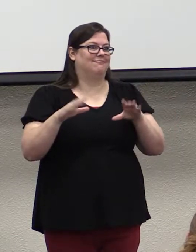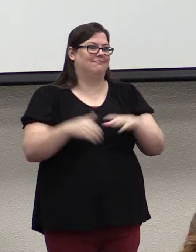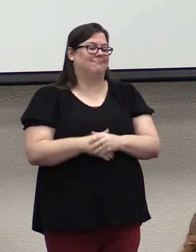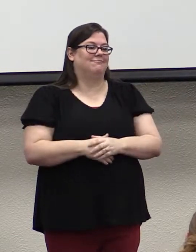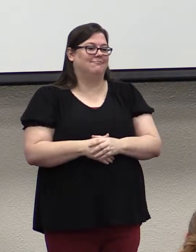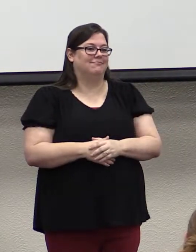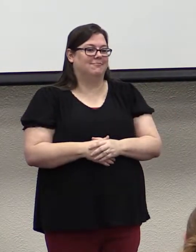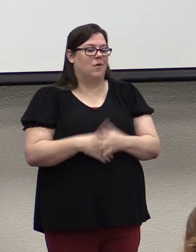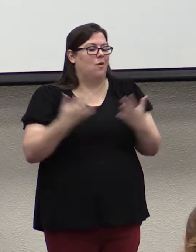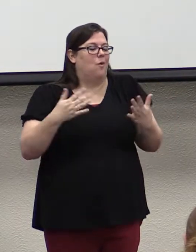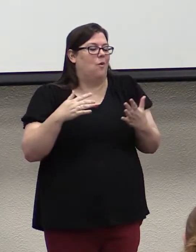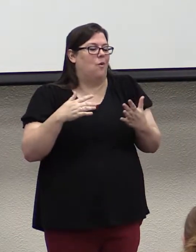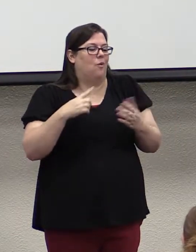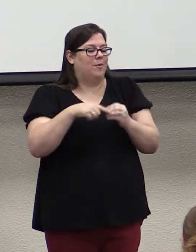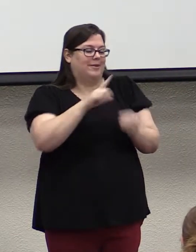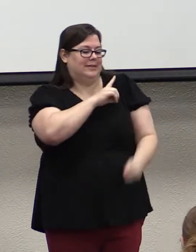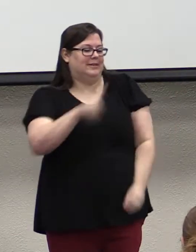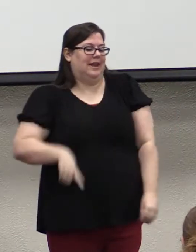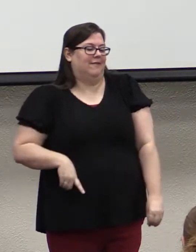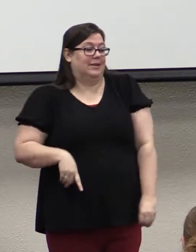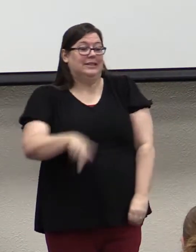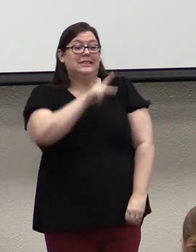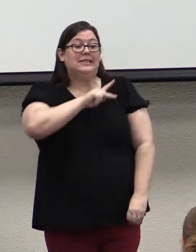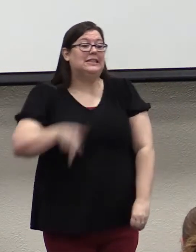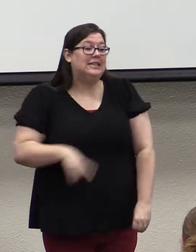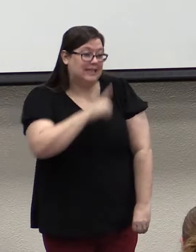What about David, King David?